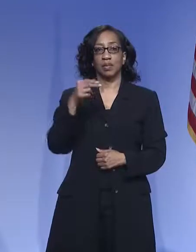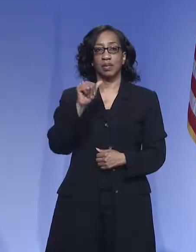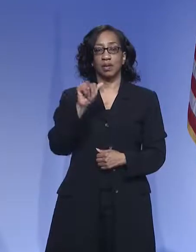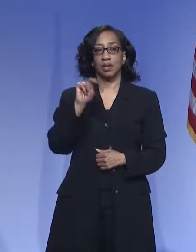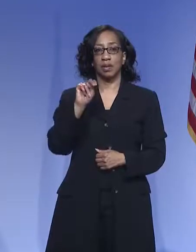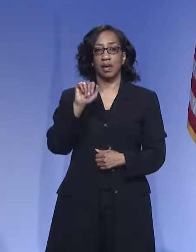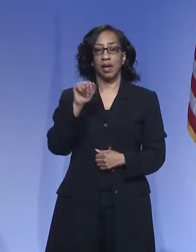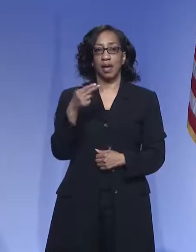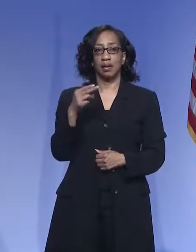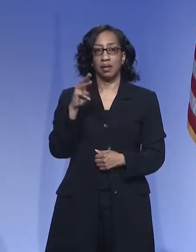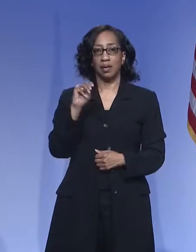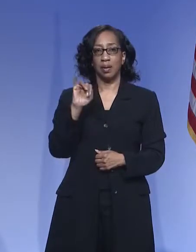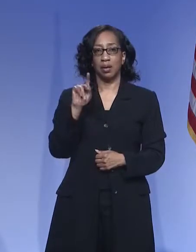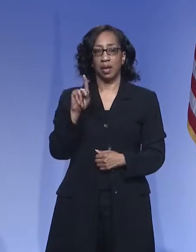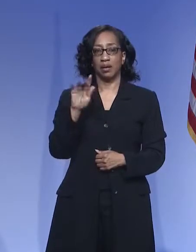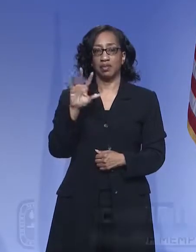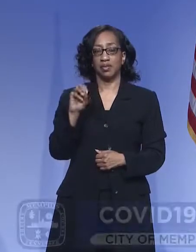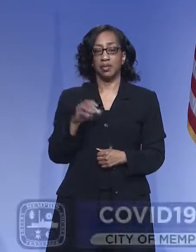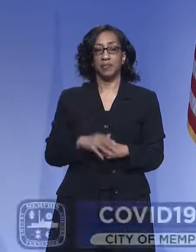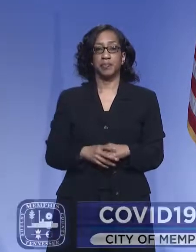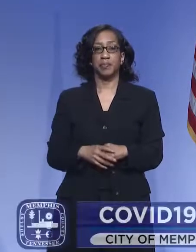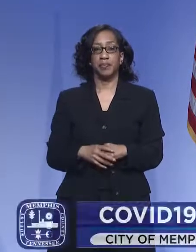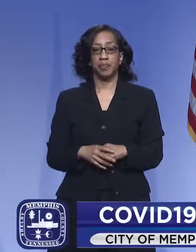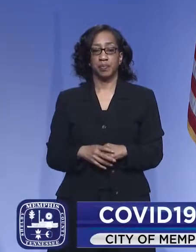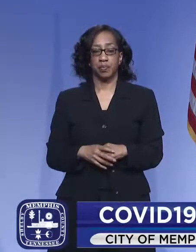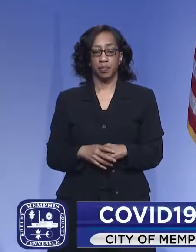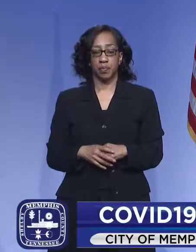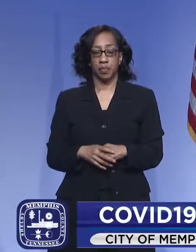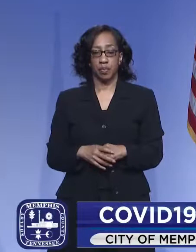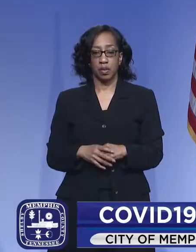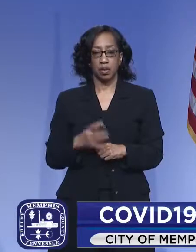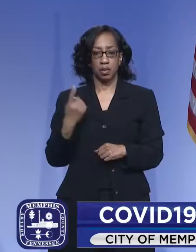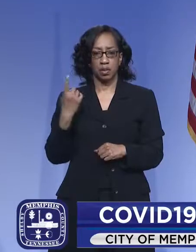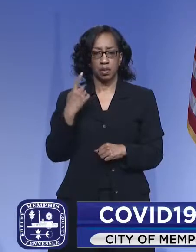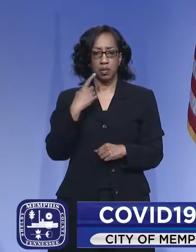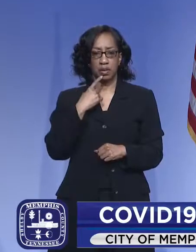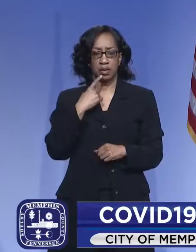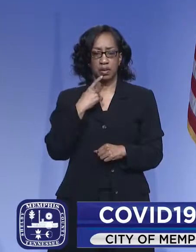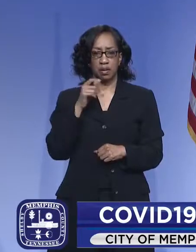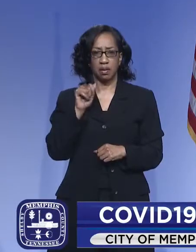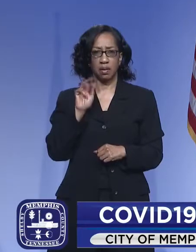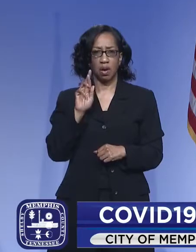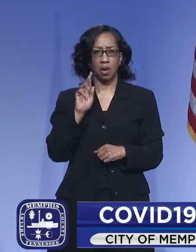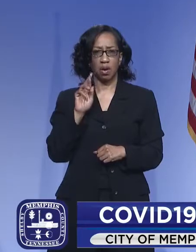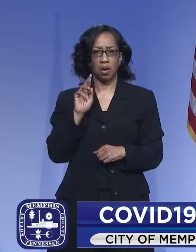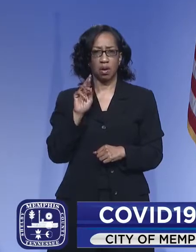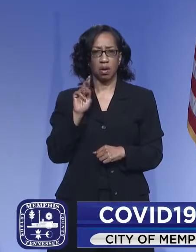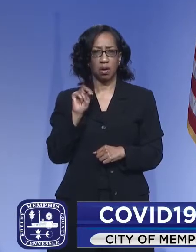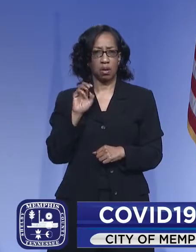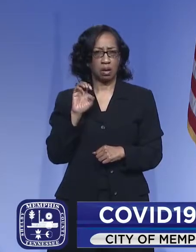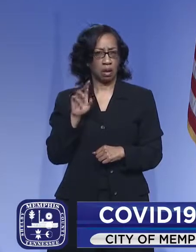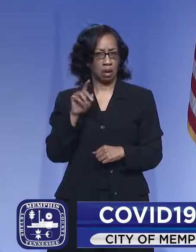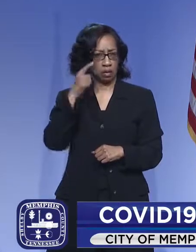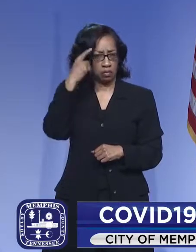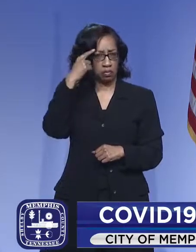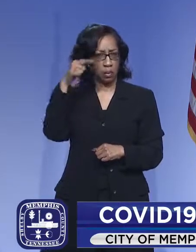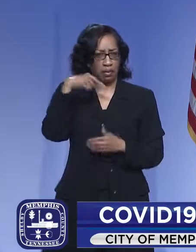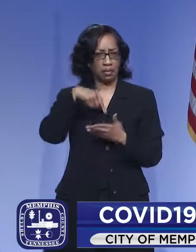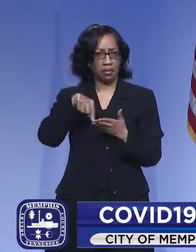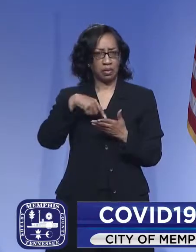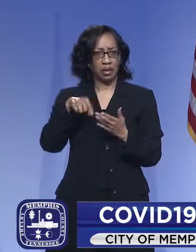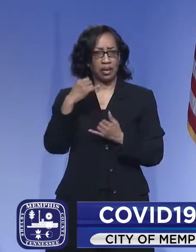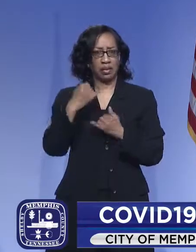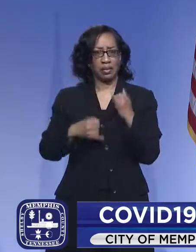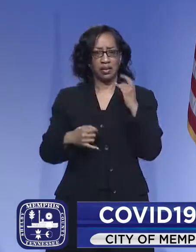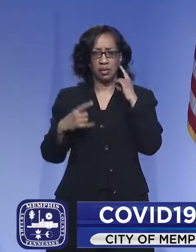Hi, I might have missed you mentioning what the R, somebody mentioning what the R naught was for this week or for today, but I think the last I heard it